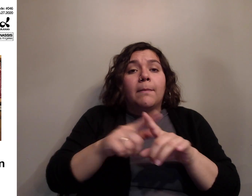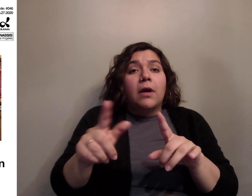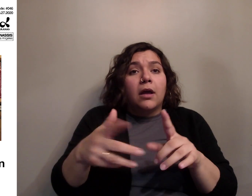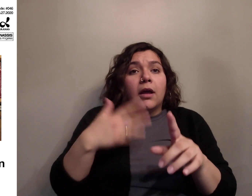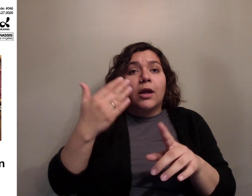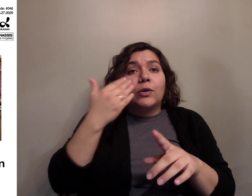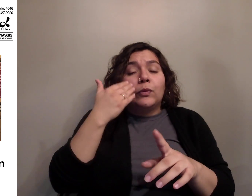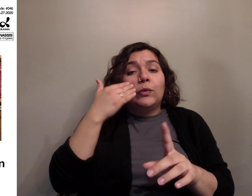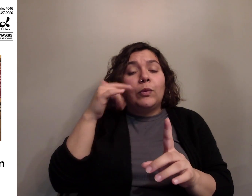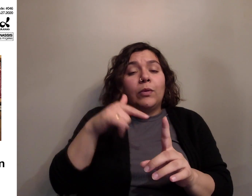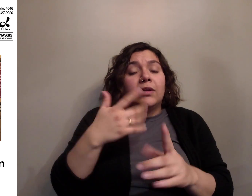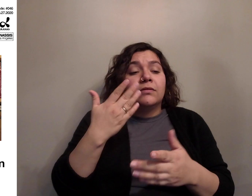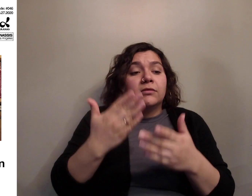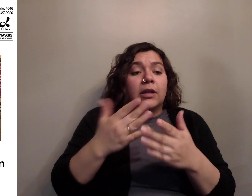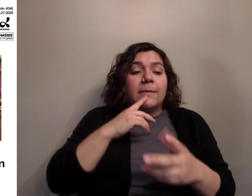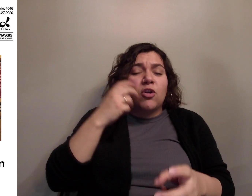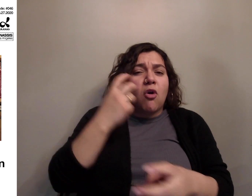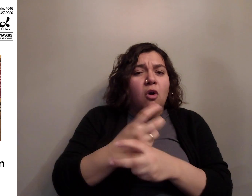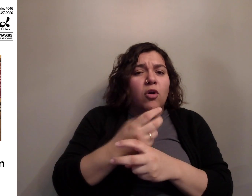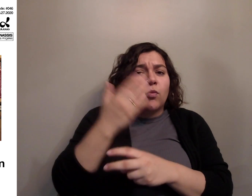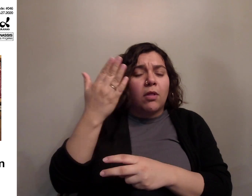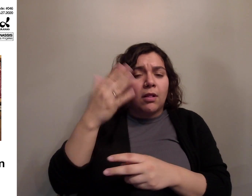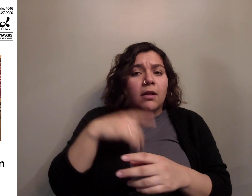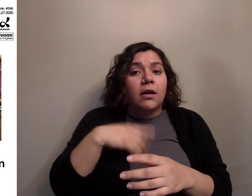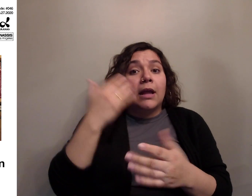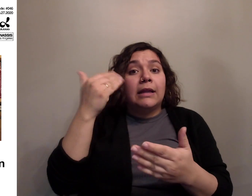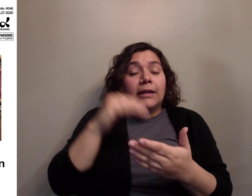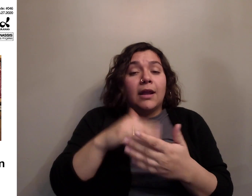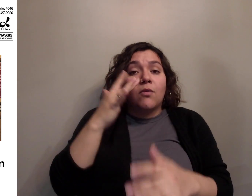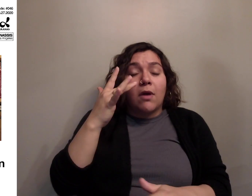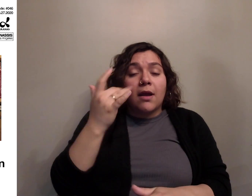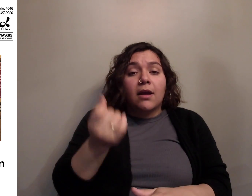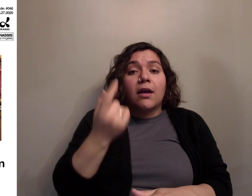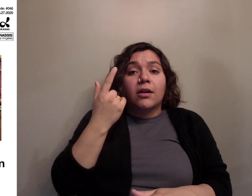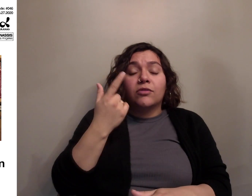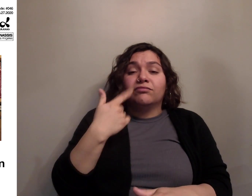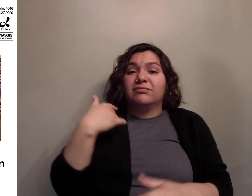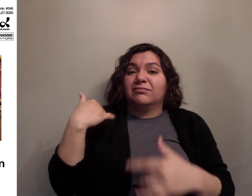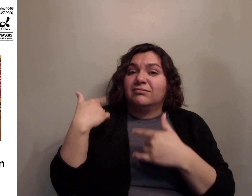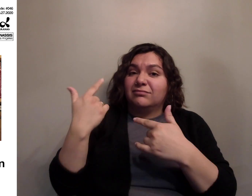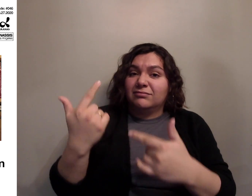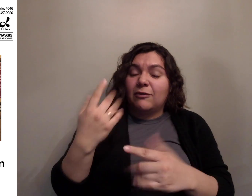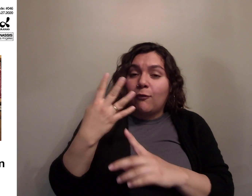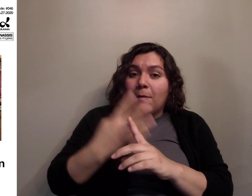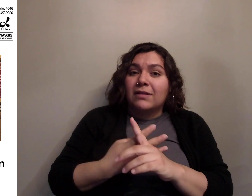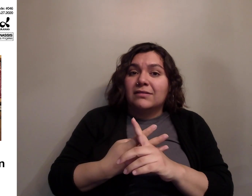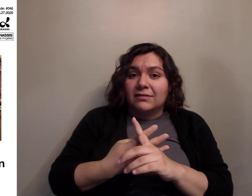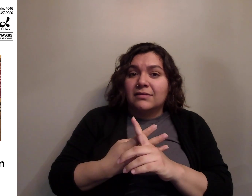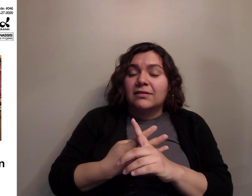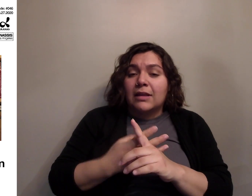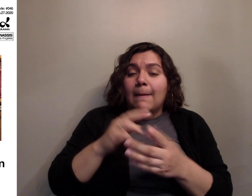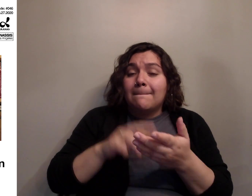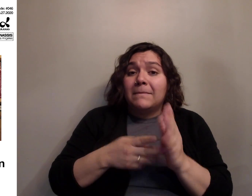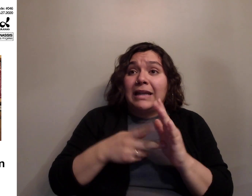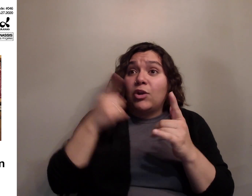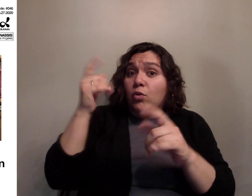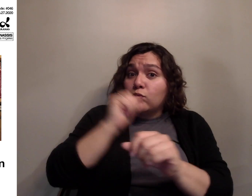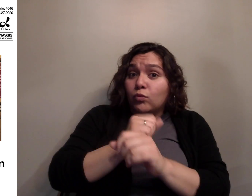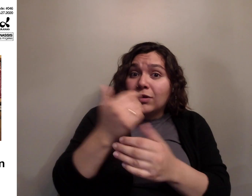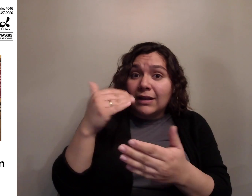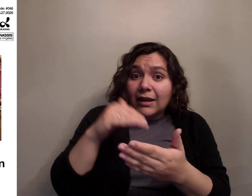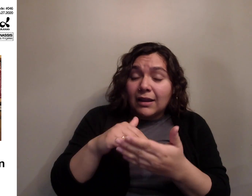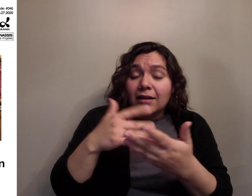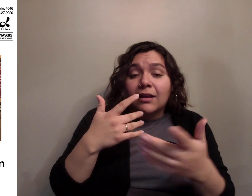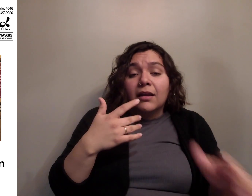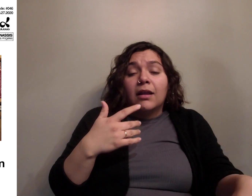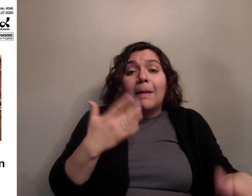direction. But this is going to be very difficult again, because the arts will be the performing arts will be the last to